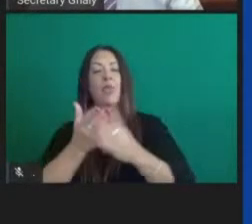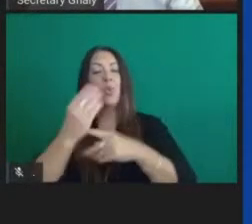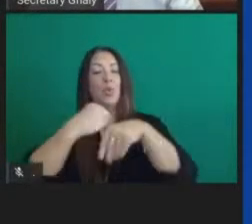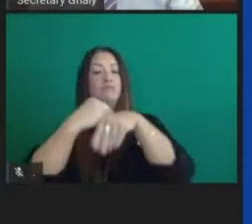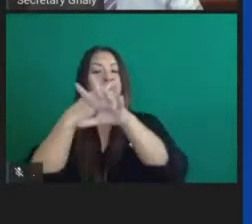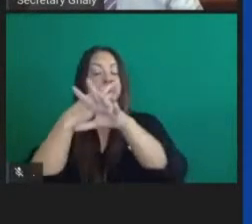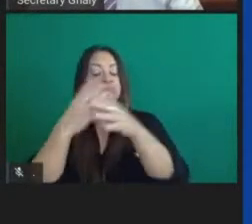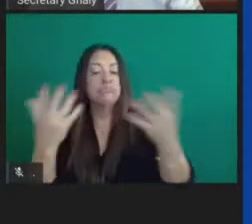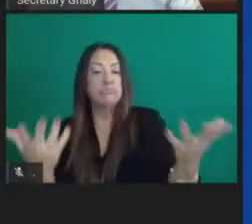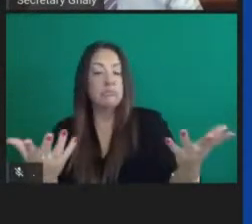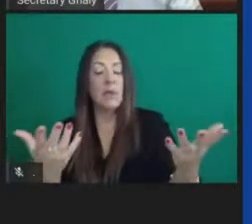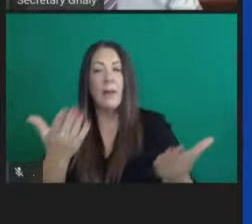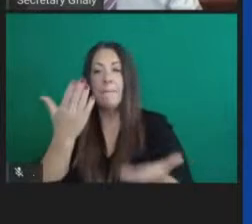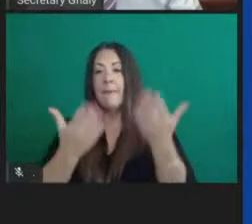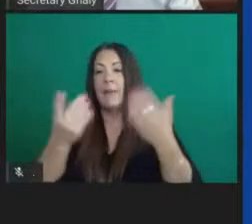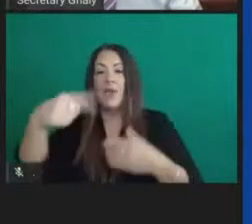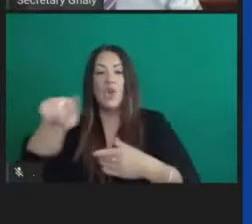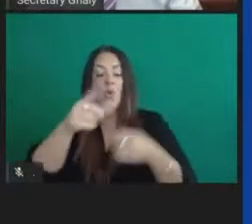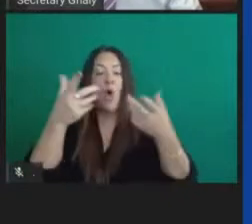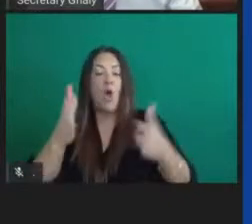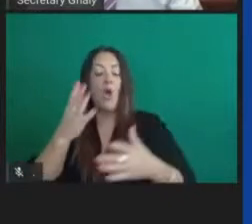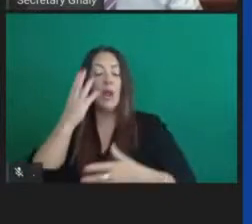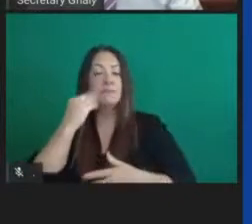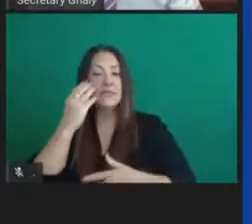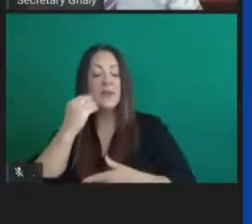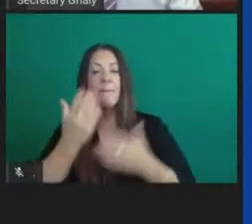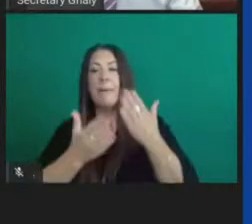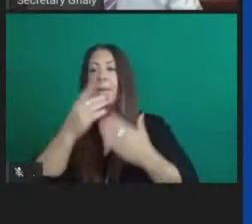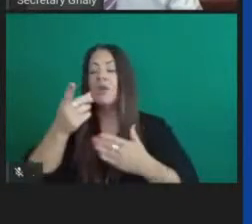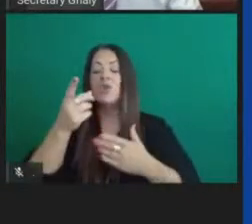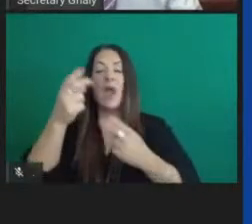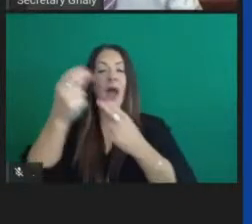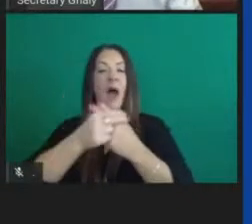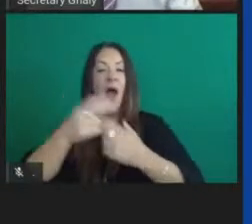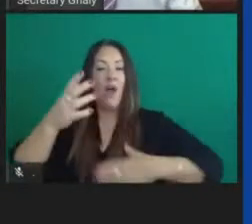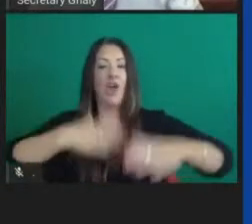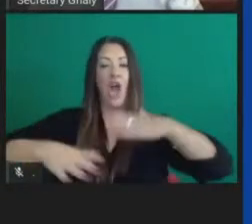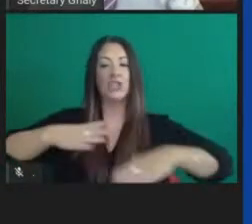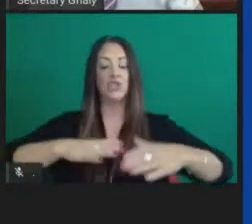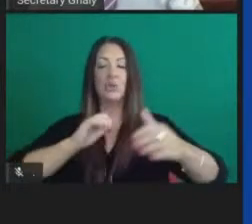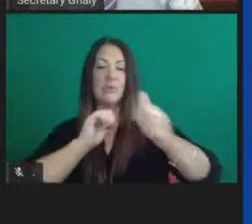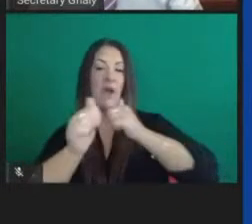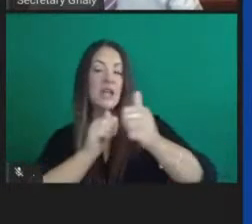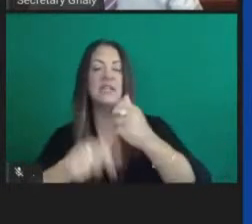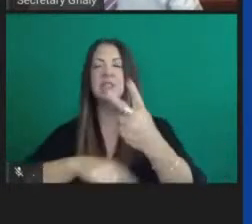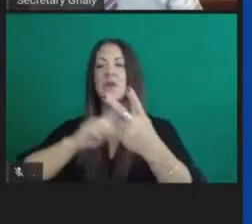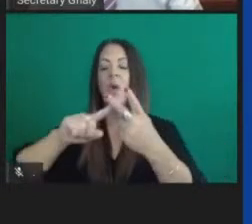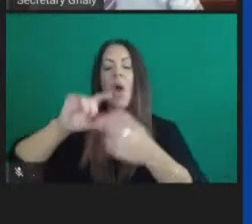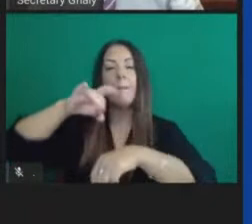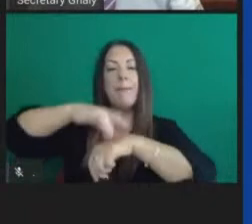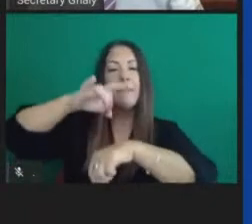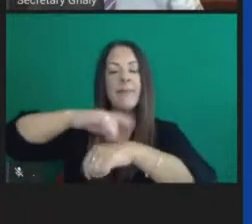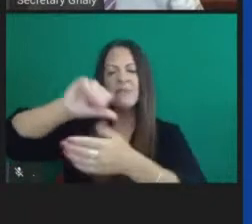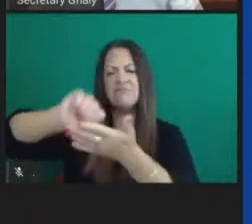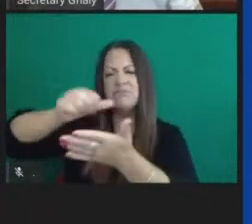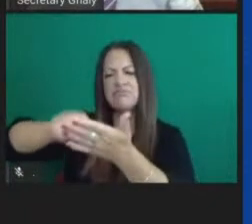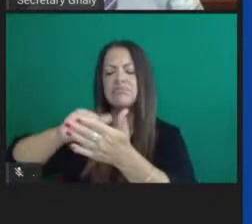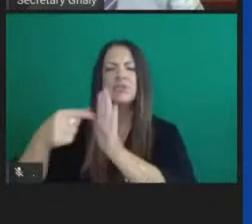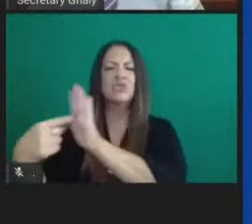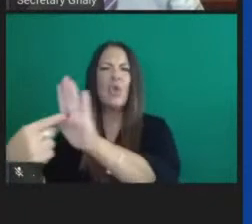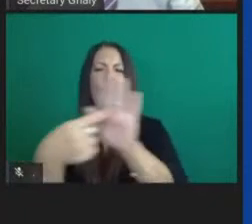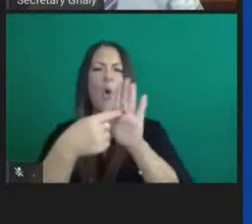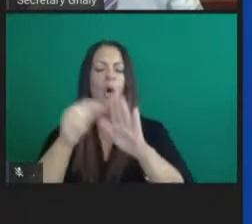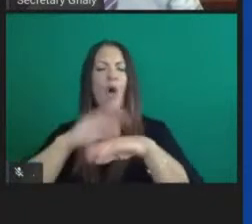many people are already sharing online. Costume contests and pumpkin carving contests online. What a fun way